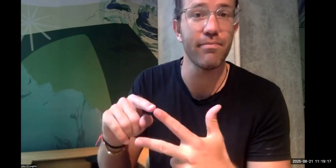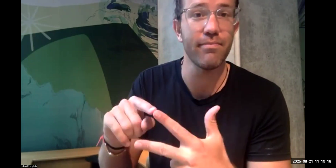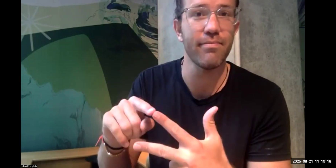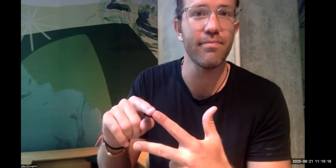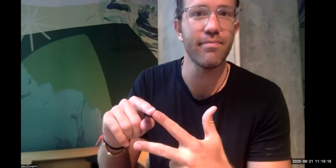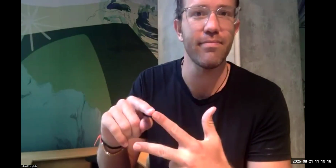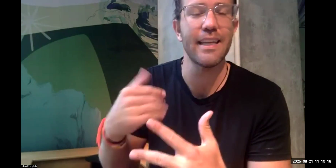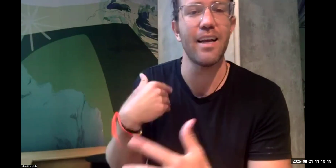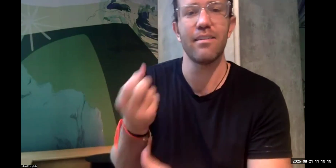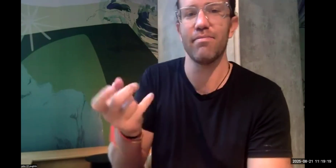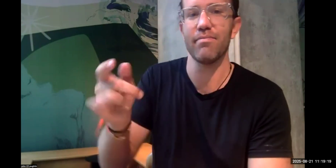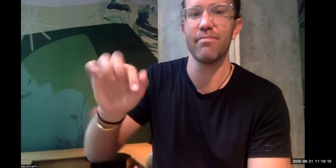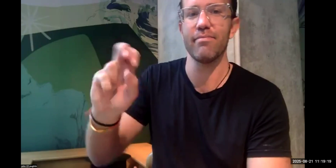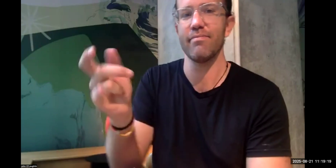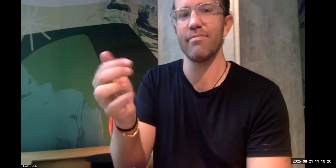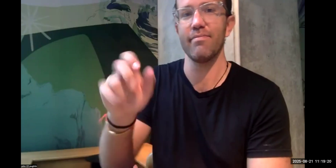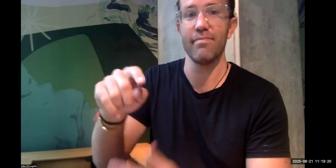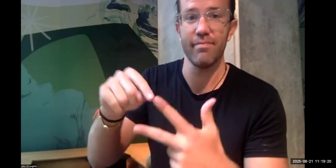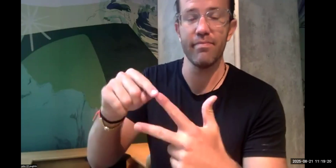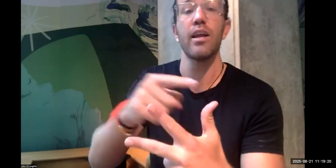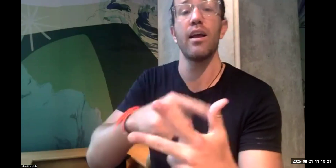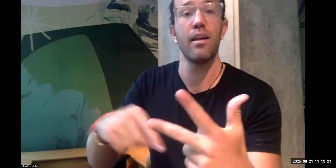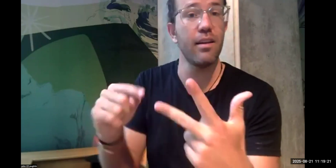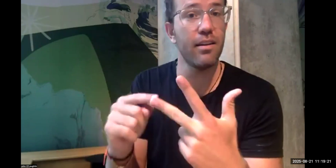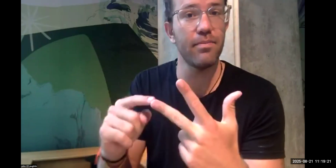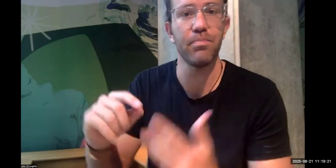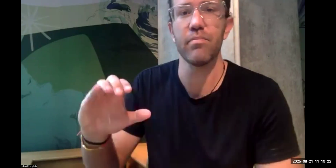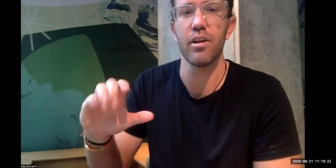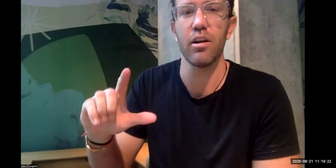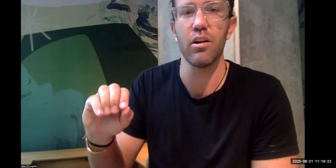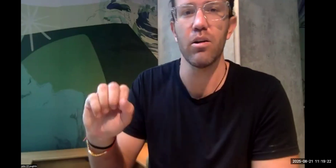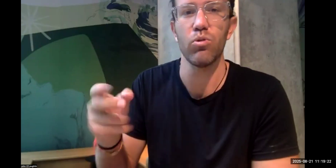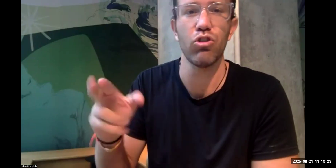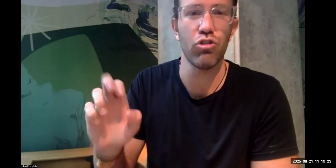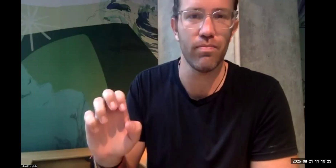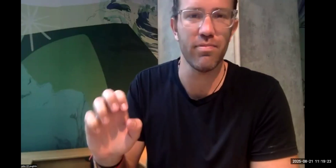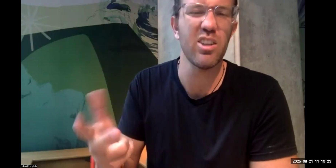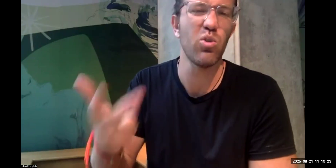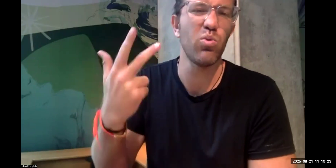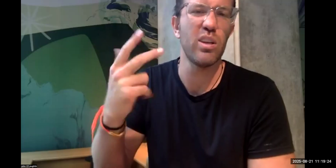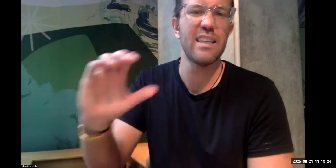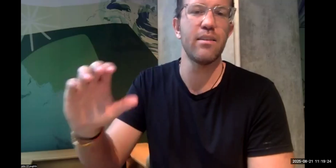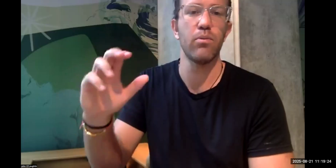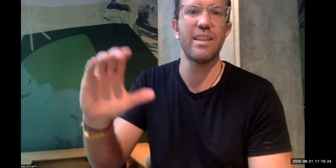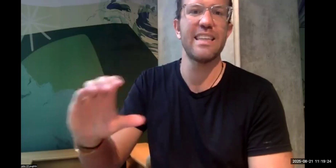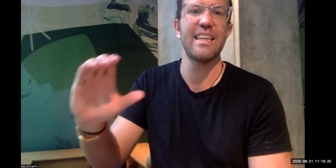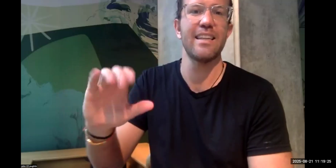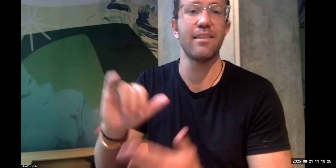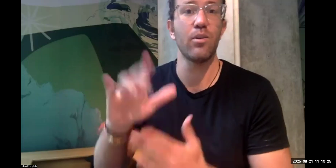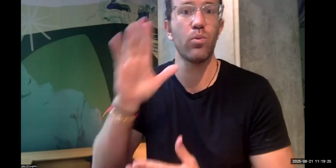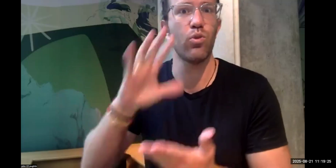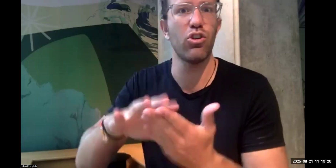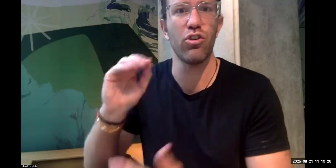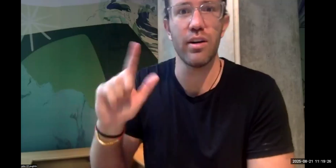in classifiers. So the movement of the hand, and then